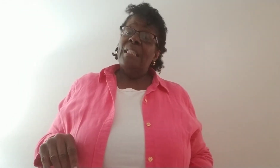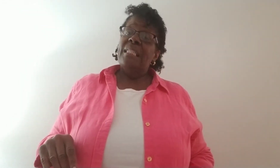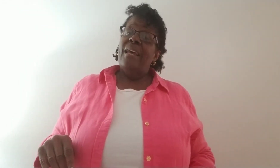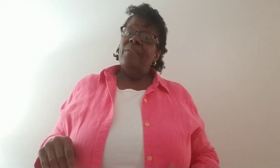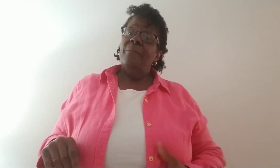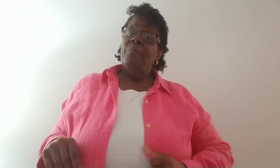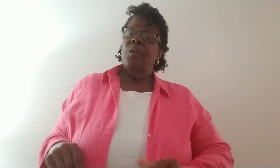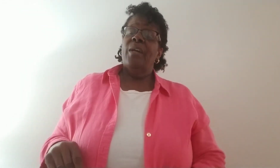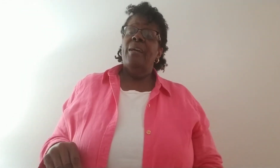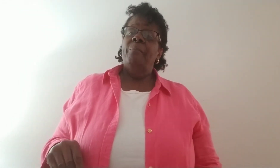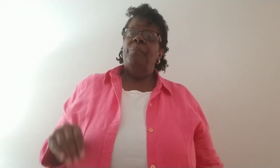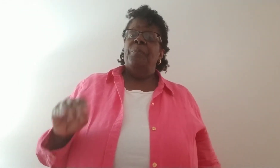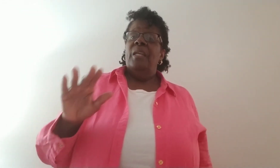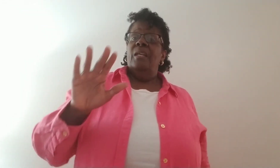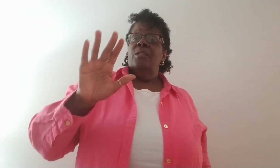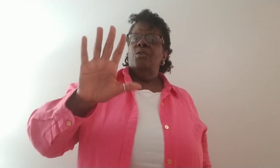527, okay?